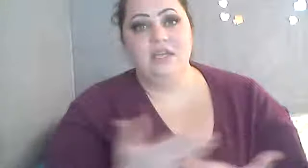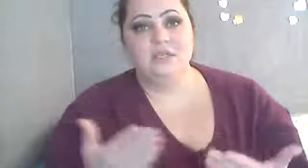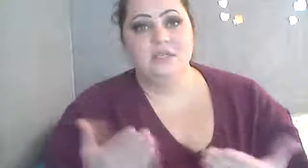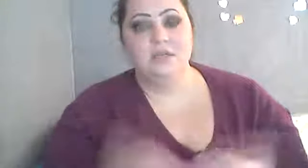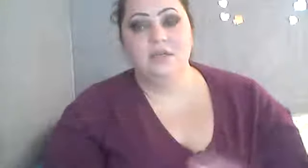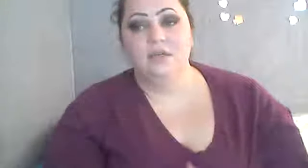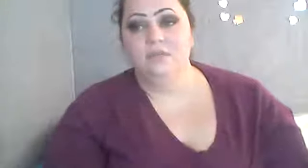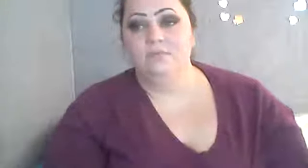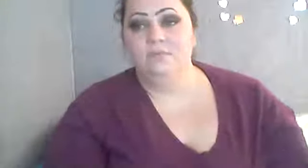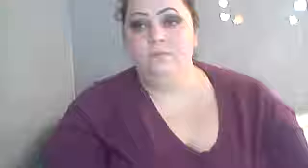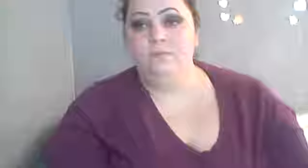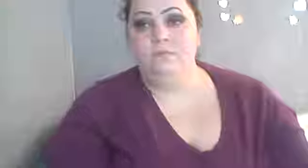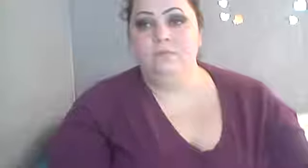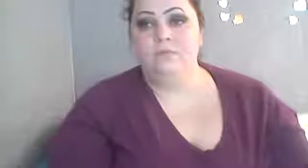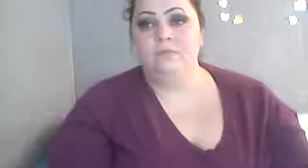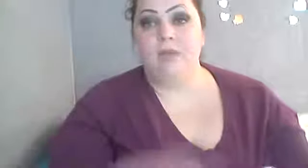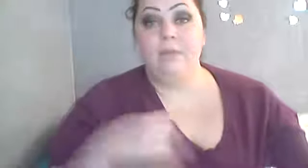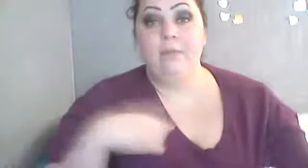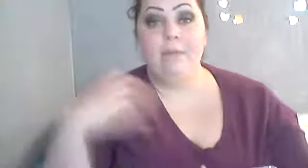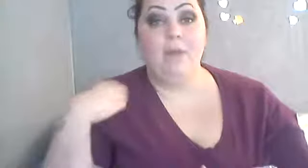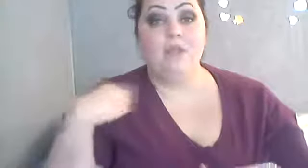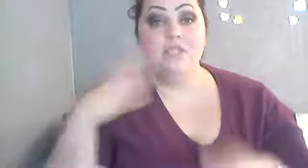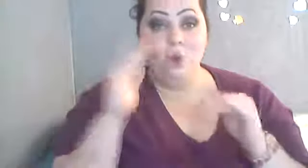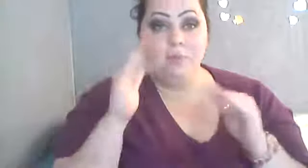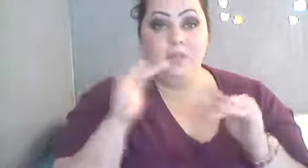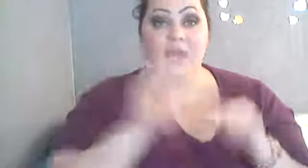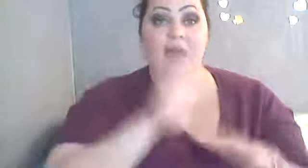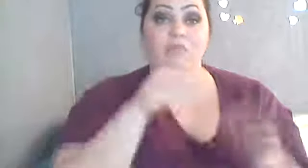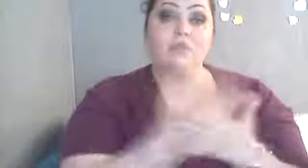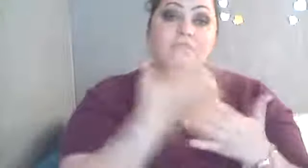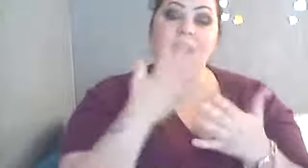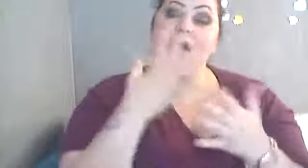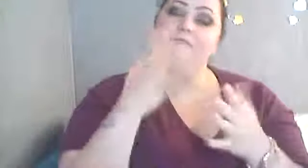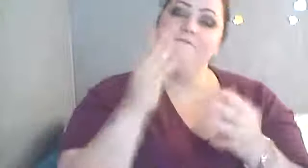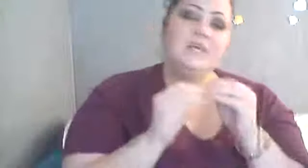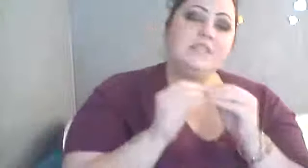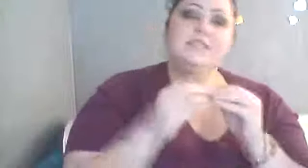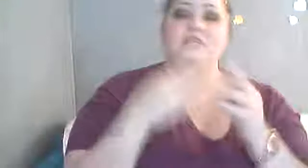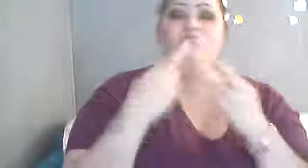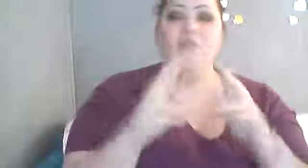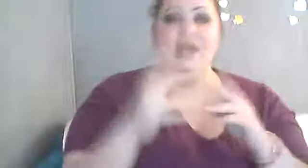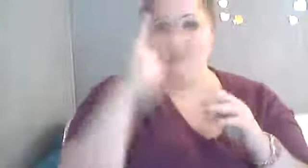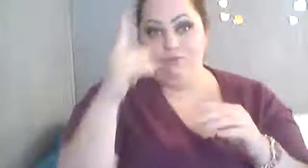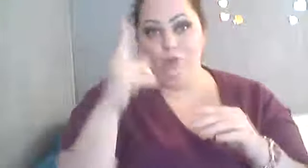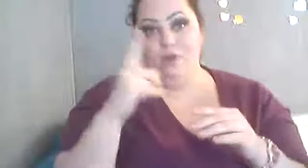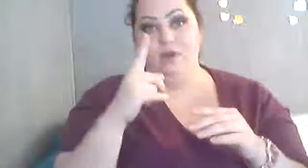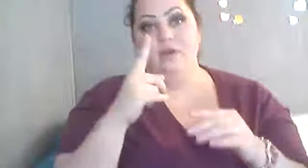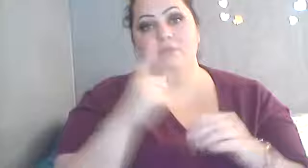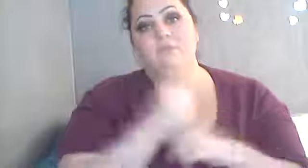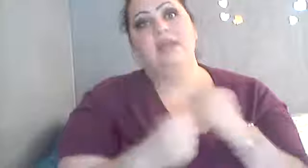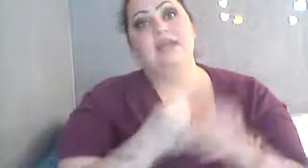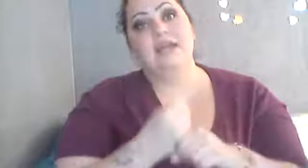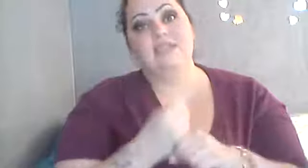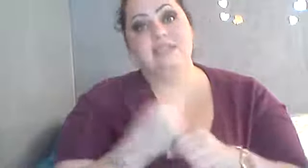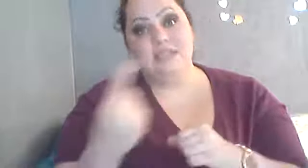things. I mean, my boss is hoping to have all of that fixed and ready for next